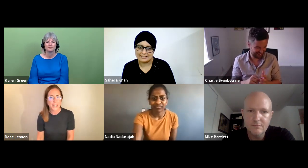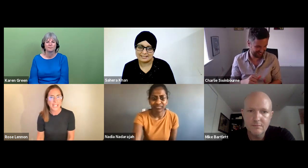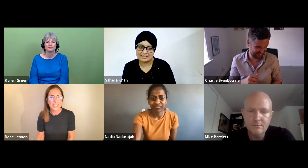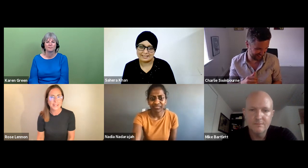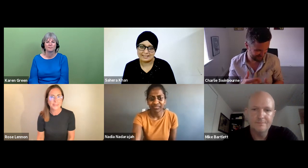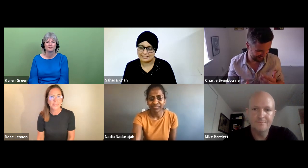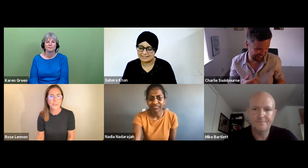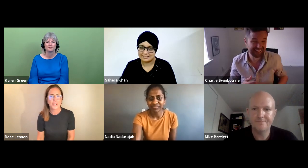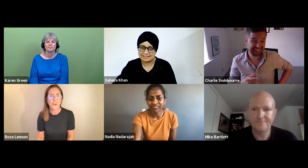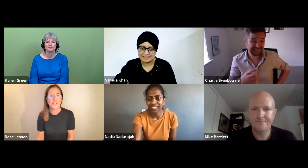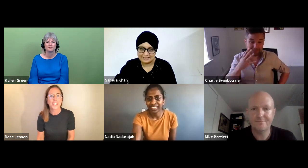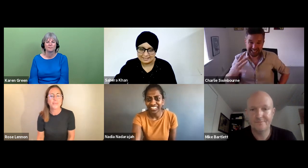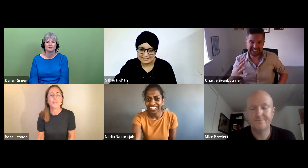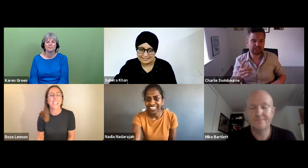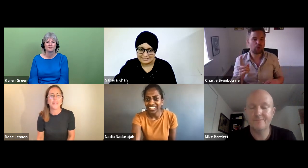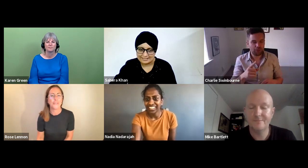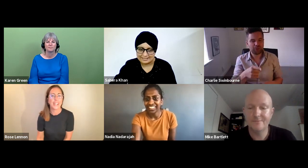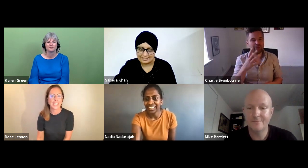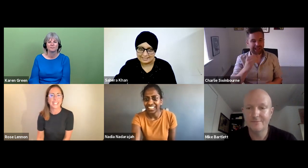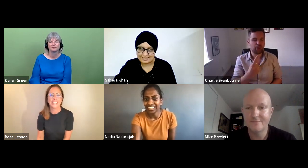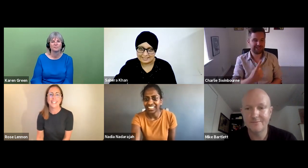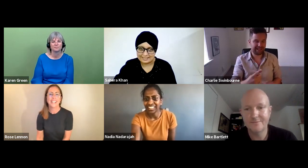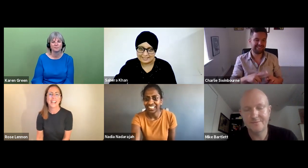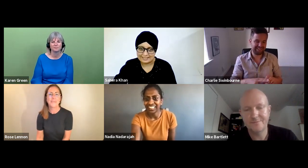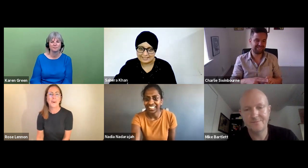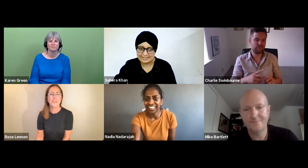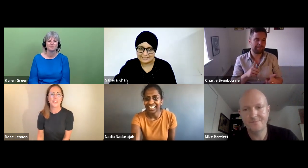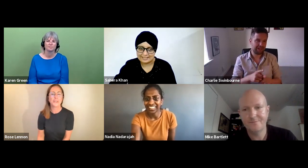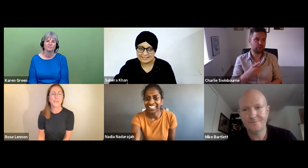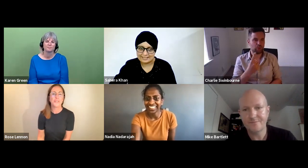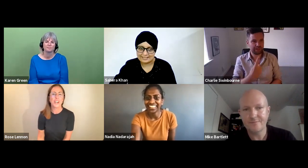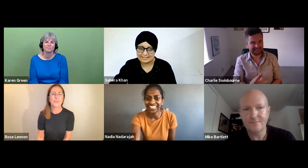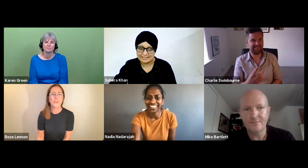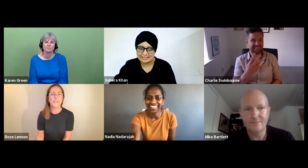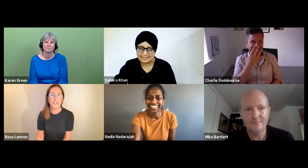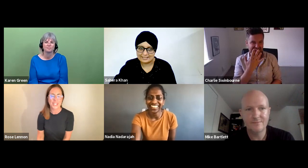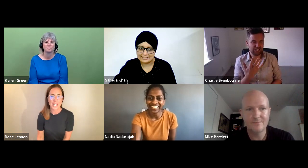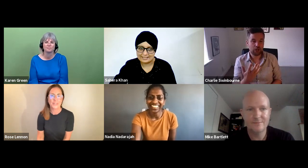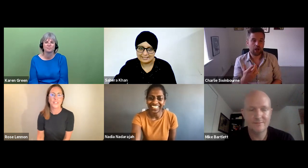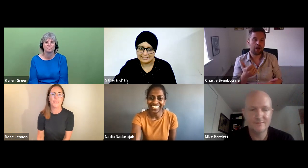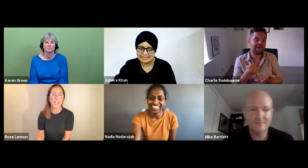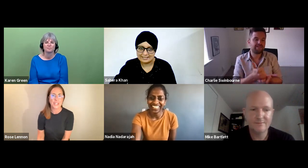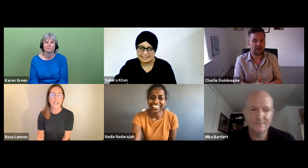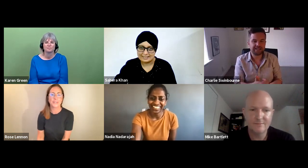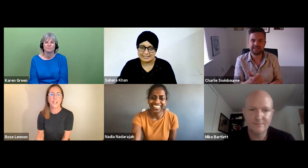make sense? What advice would you give? I think, what advice would you give to yourself if you met yourself